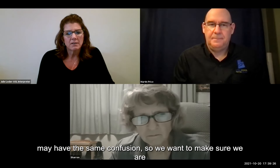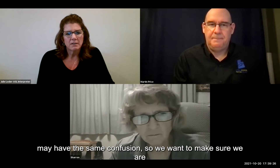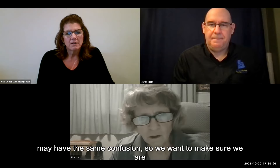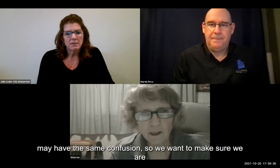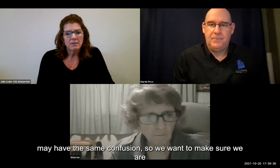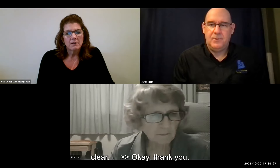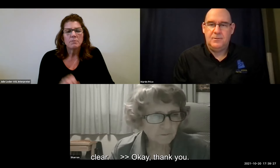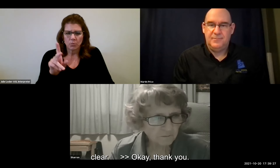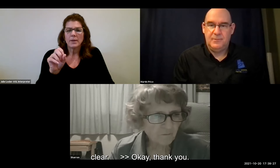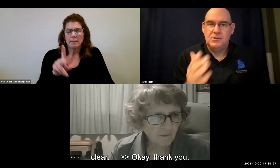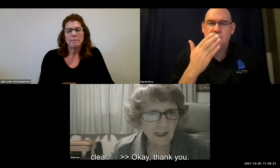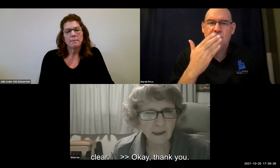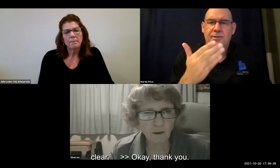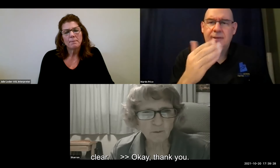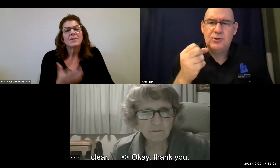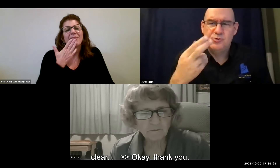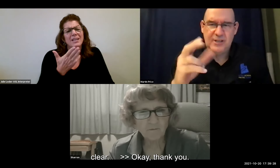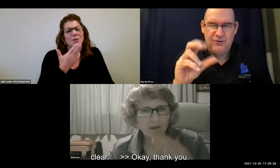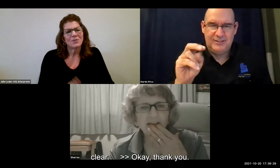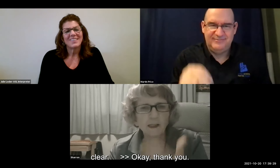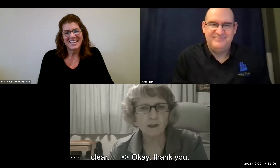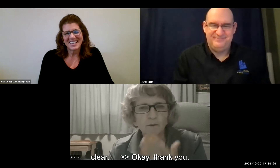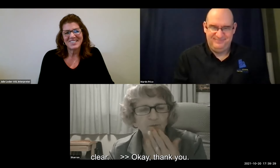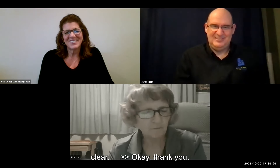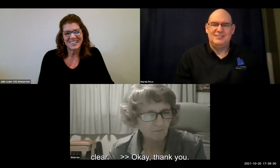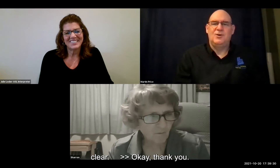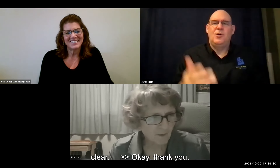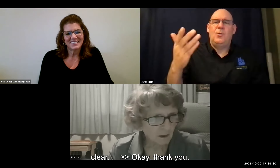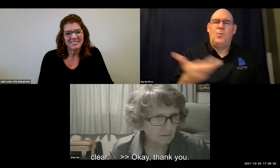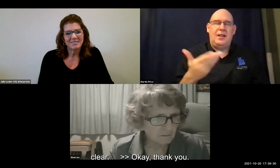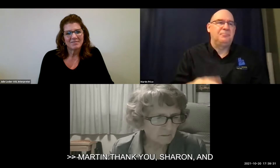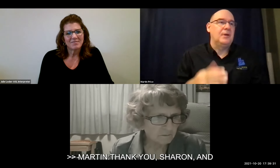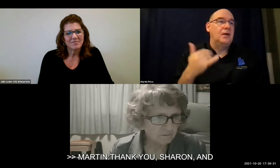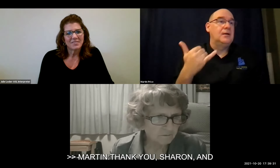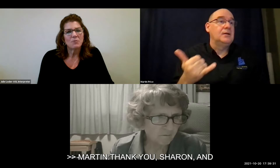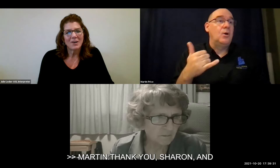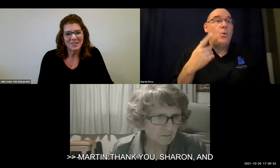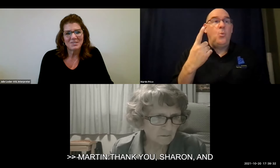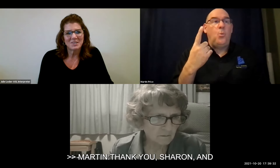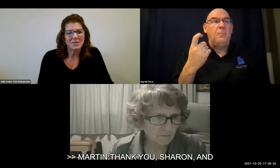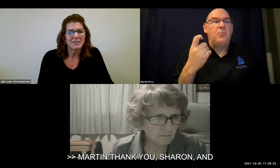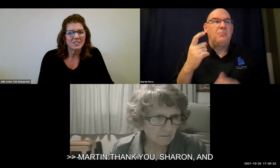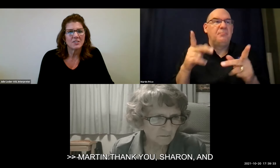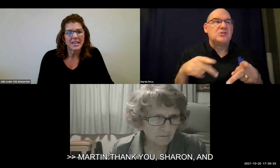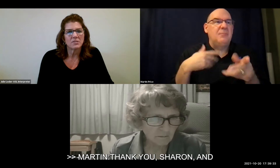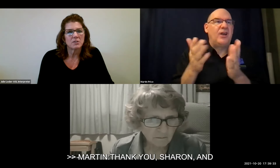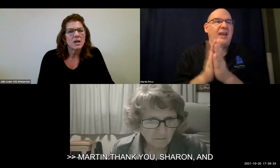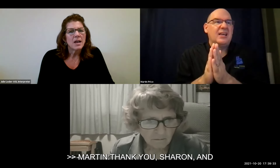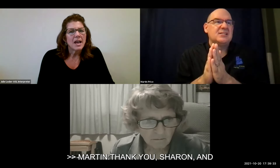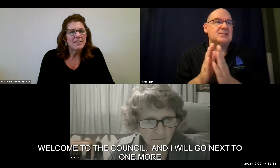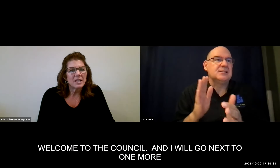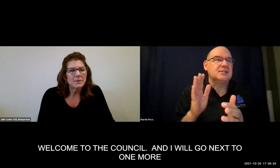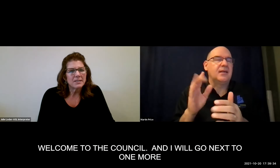clear. Okay. Thank you. Thank you. Thank you, Sharon. And welcome to the